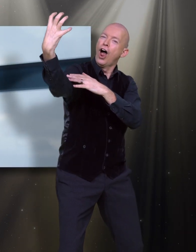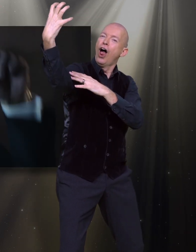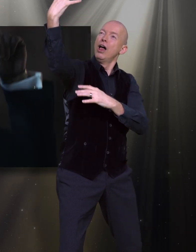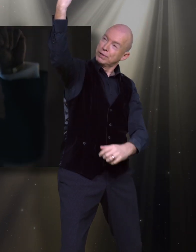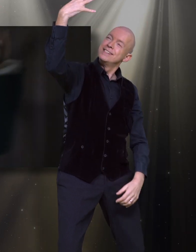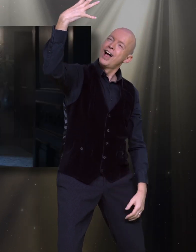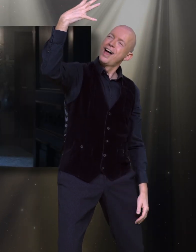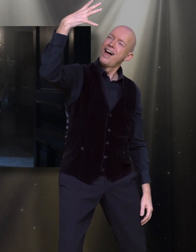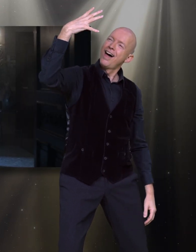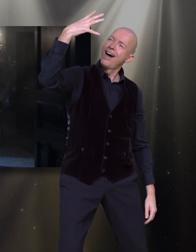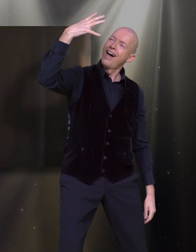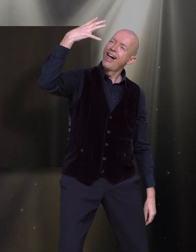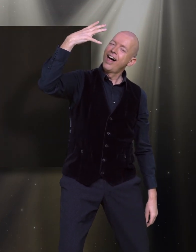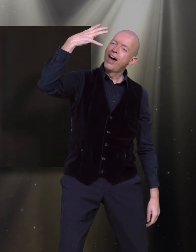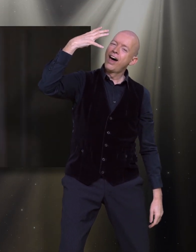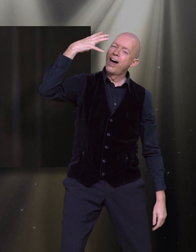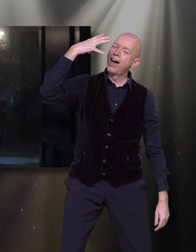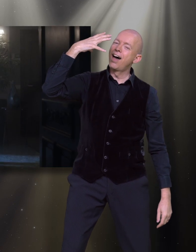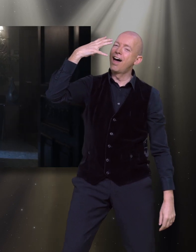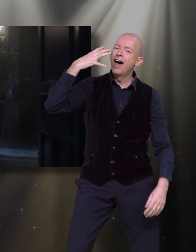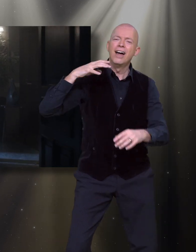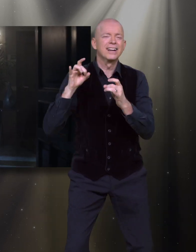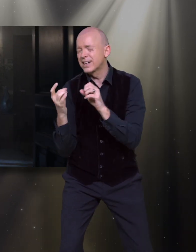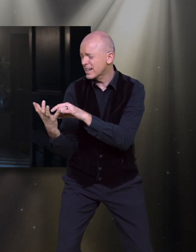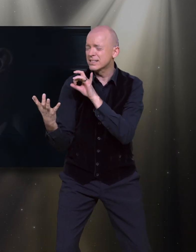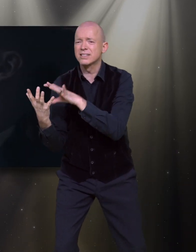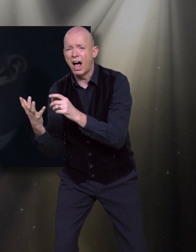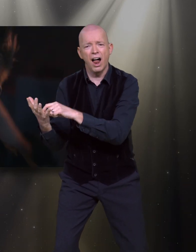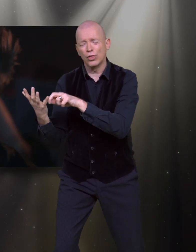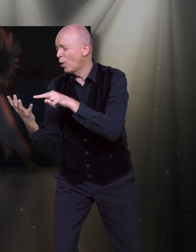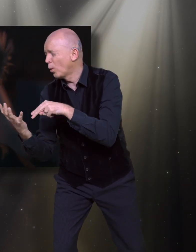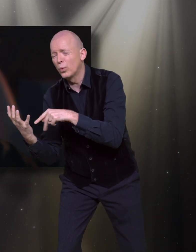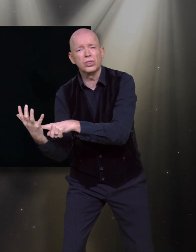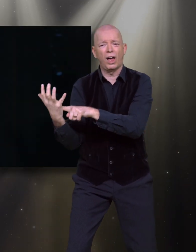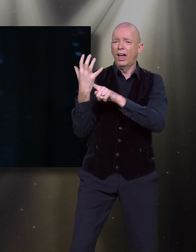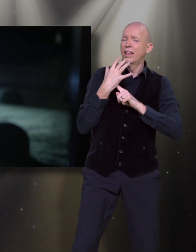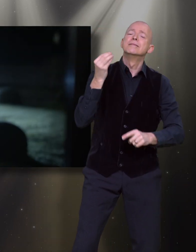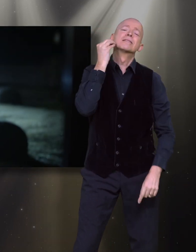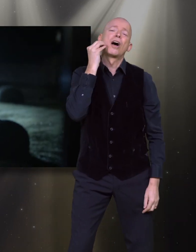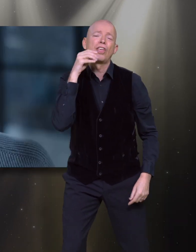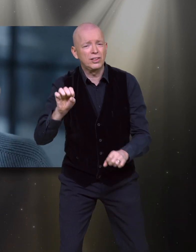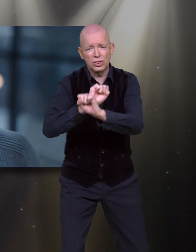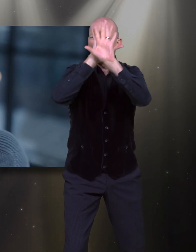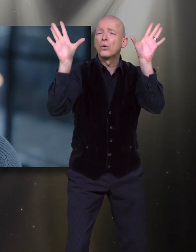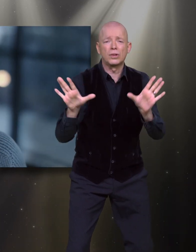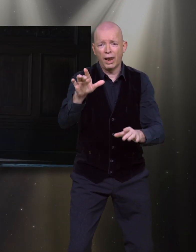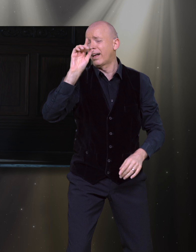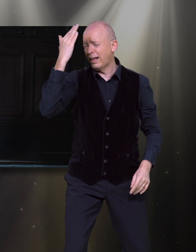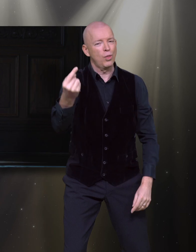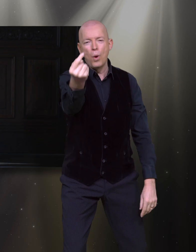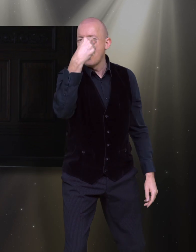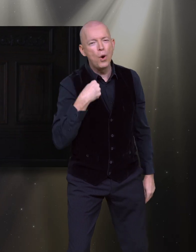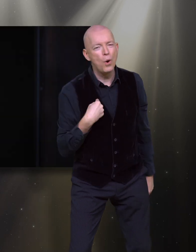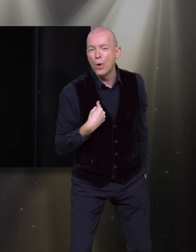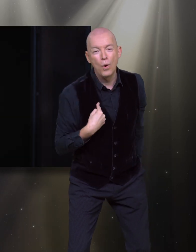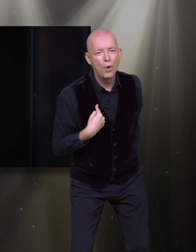is instead. I don't need a crystal ball to show me. Maybe it's plain that you don't know